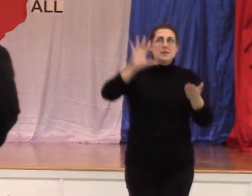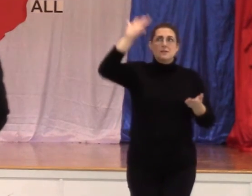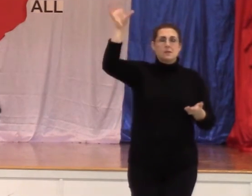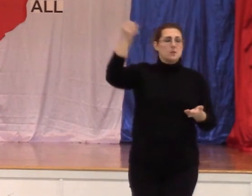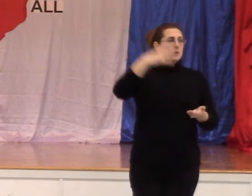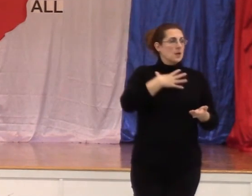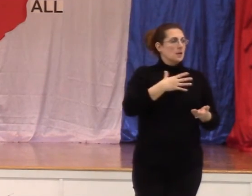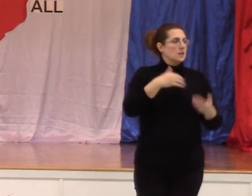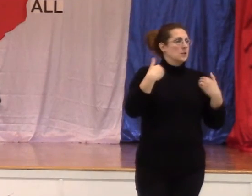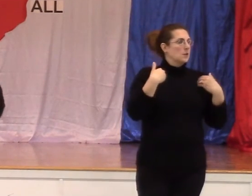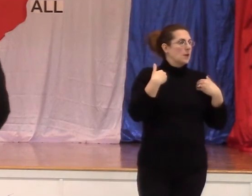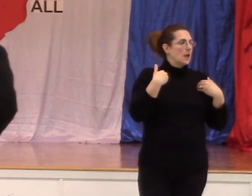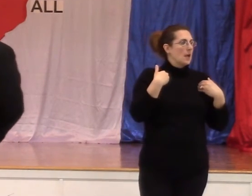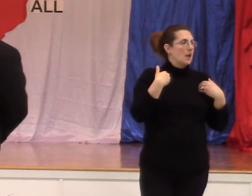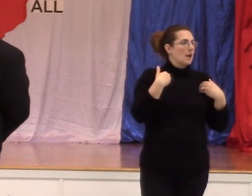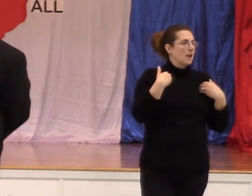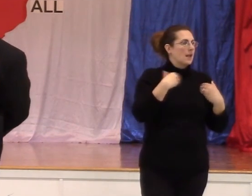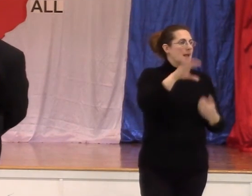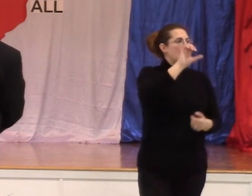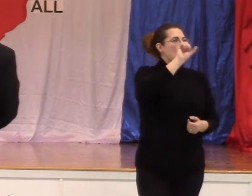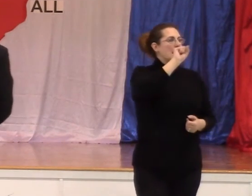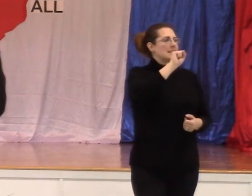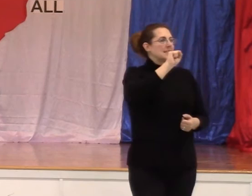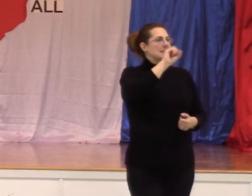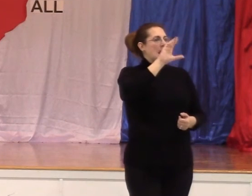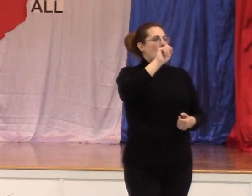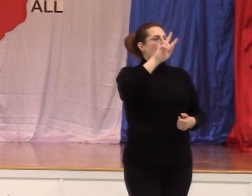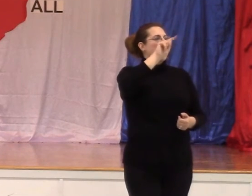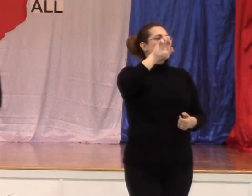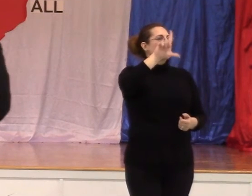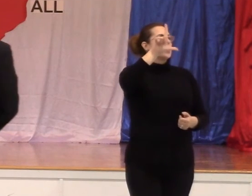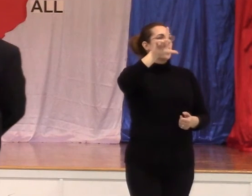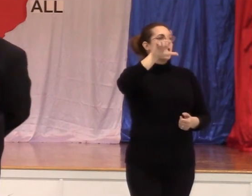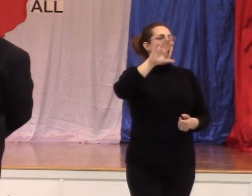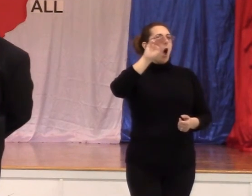the great and famous term now, sacramental entrepreneurs.